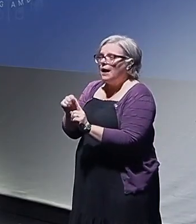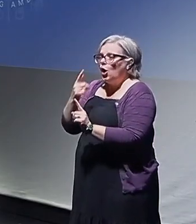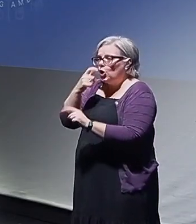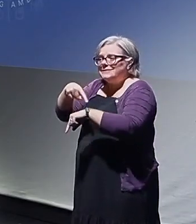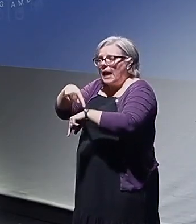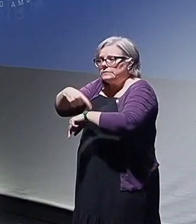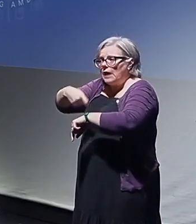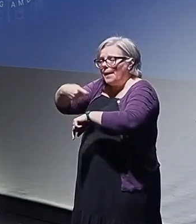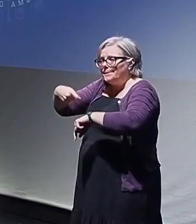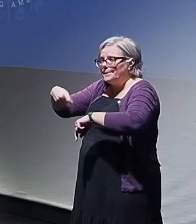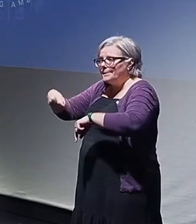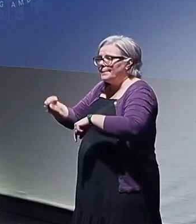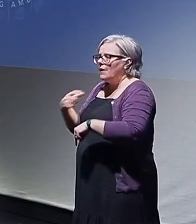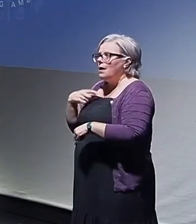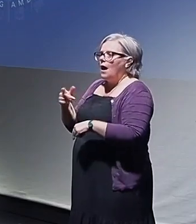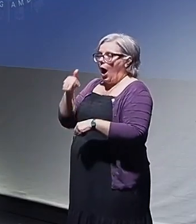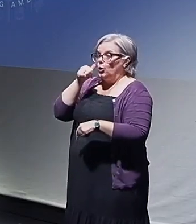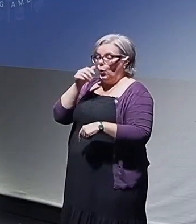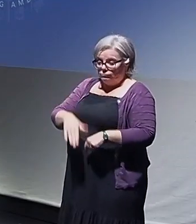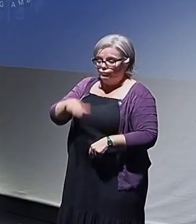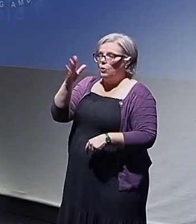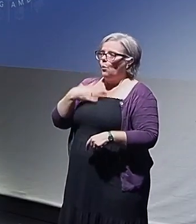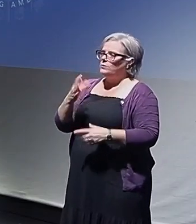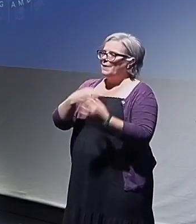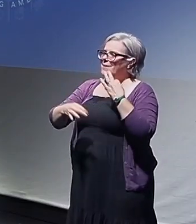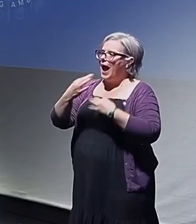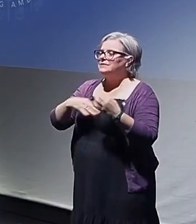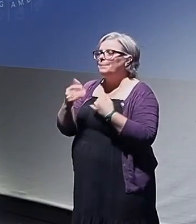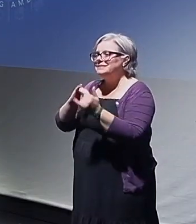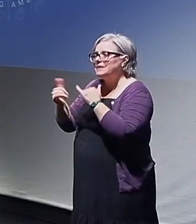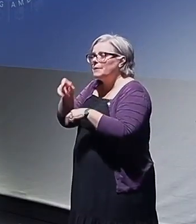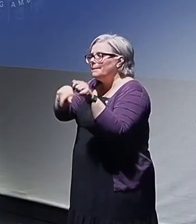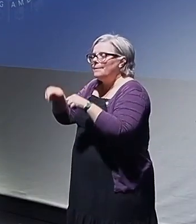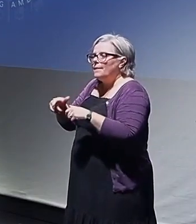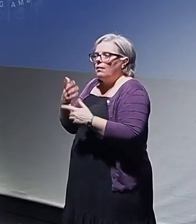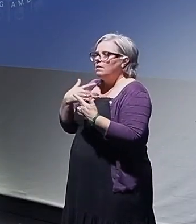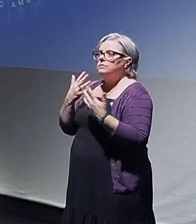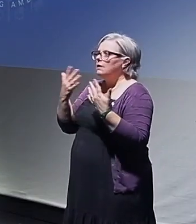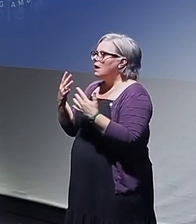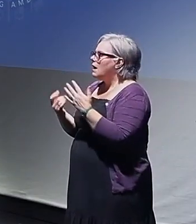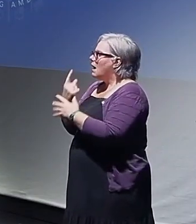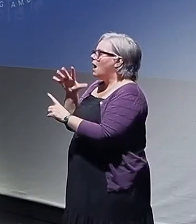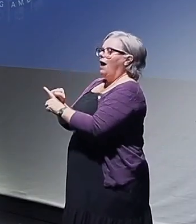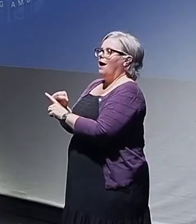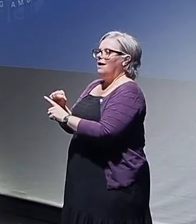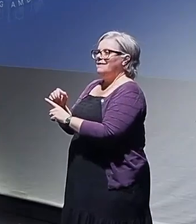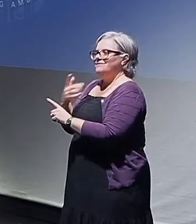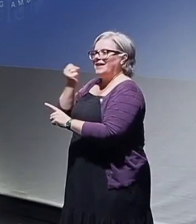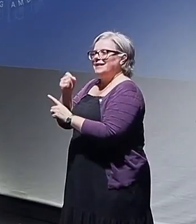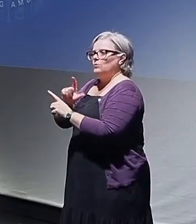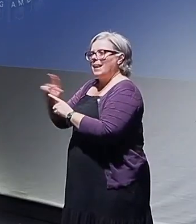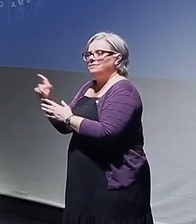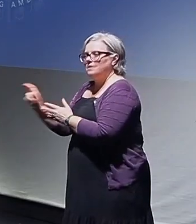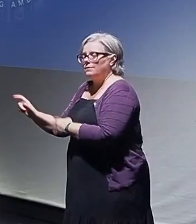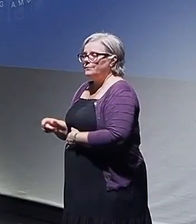I knew early on I wanted to be an actor, but for many people it takes a long time to work out. I saw it as a gift. I think the hardest thing for a